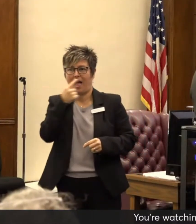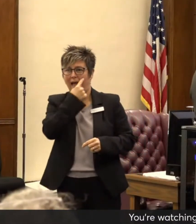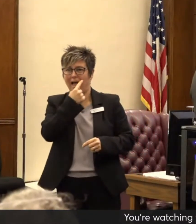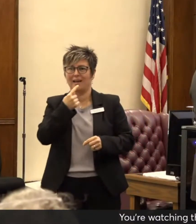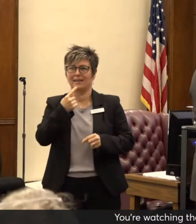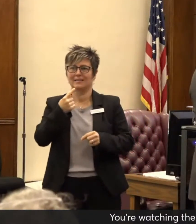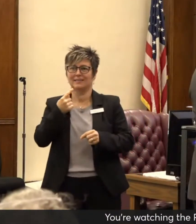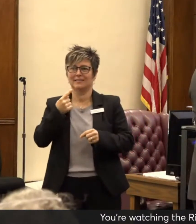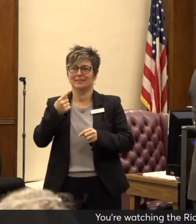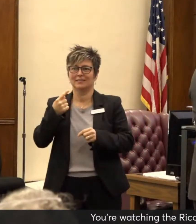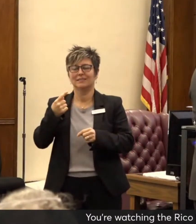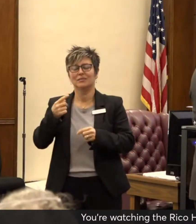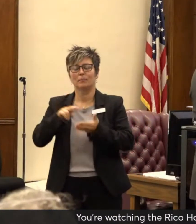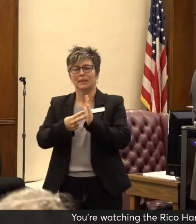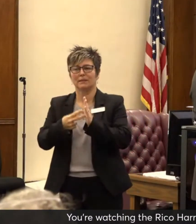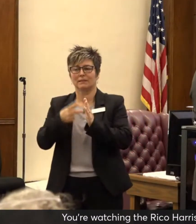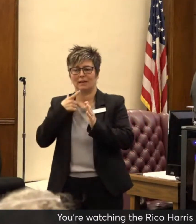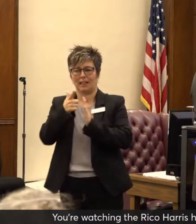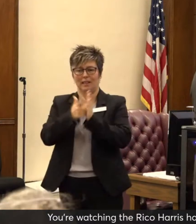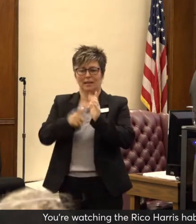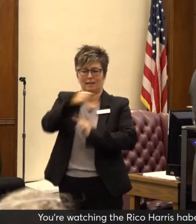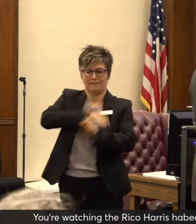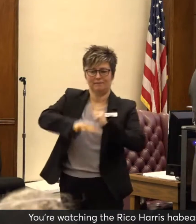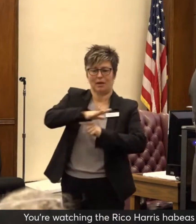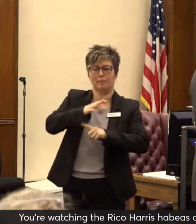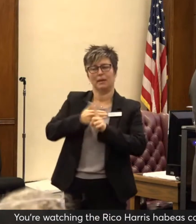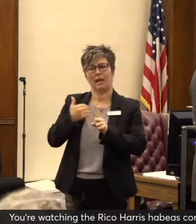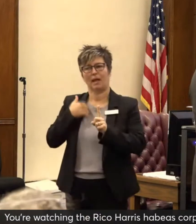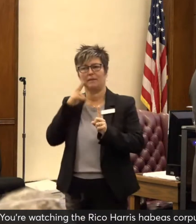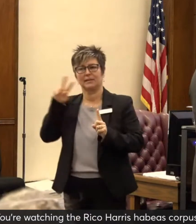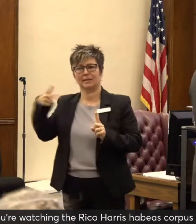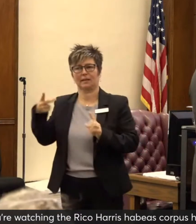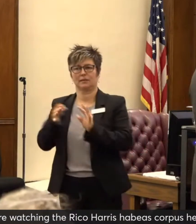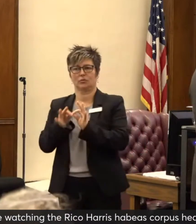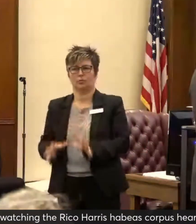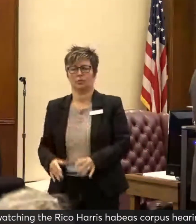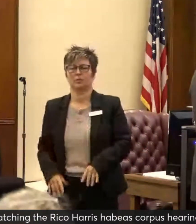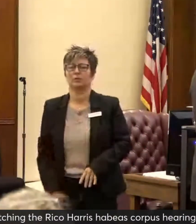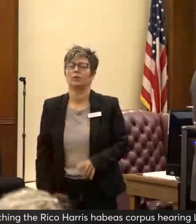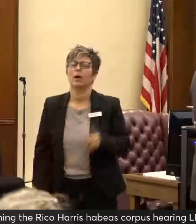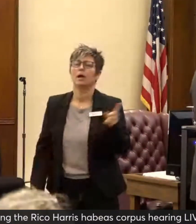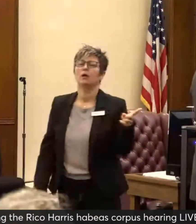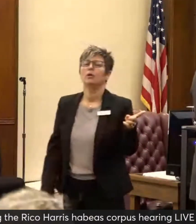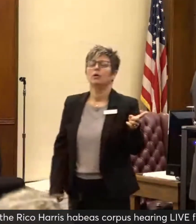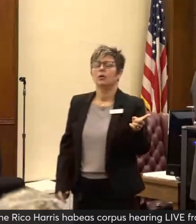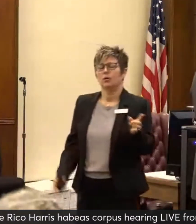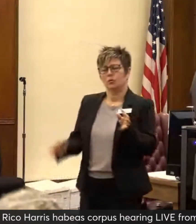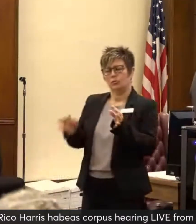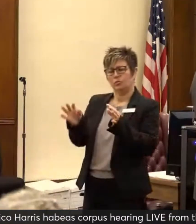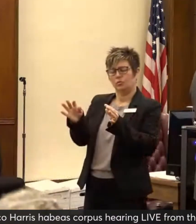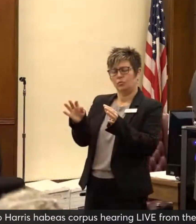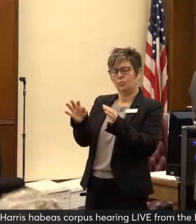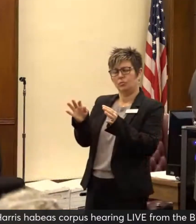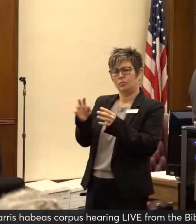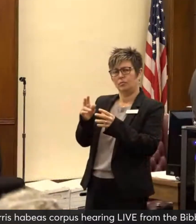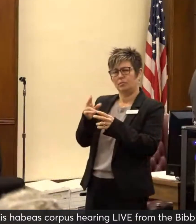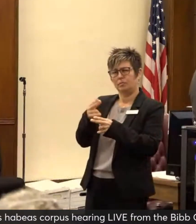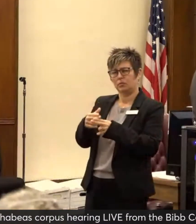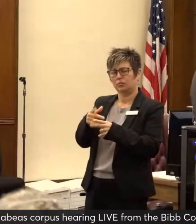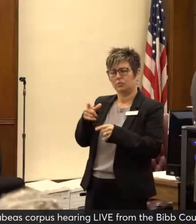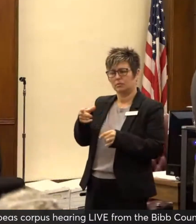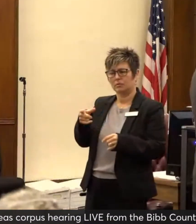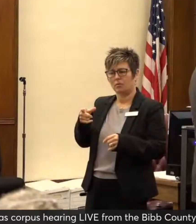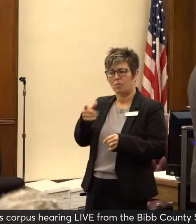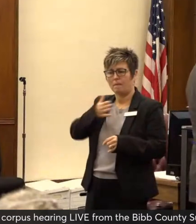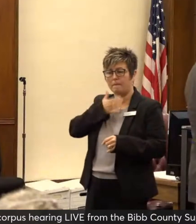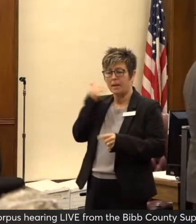situations. Okay, but the baseline criteria that you just described for thinking that it would be a